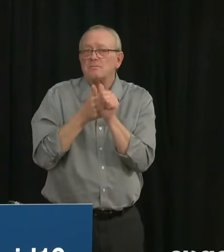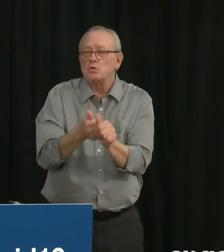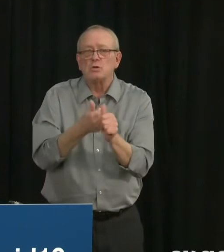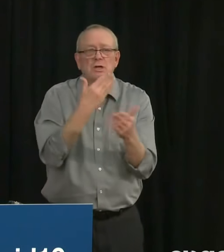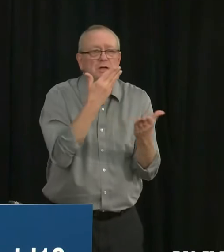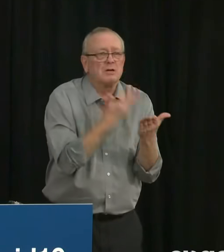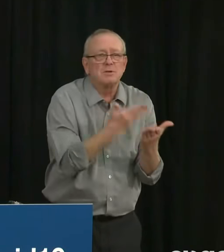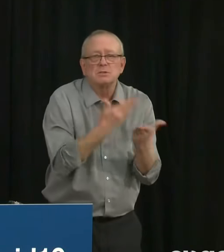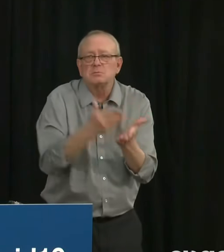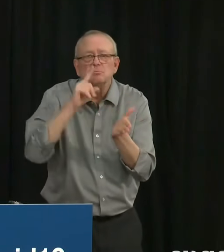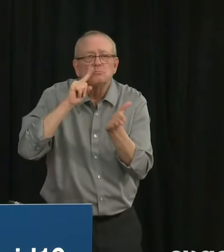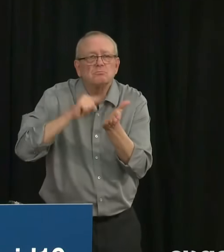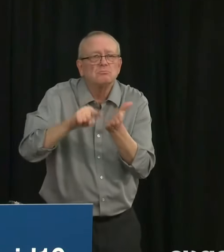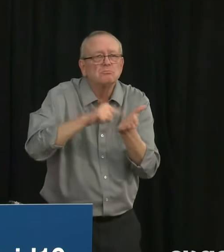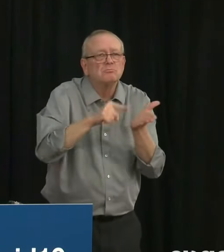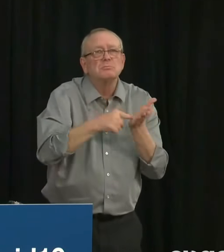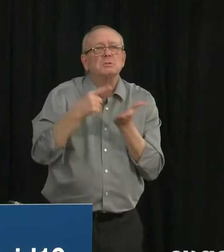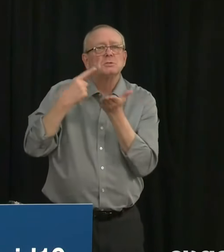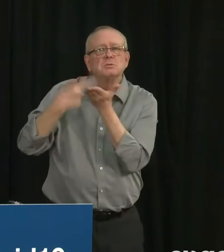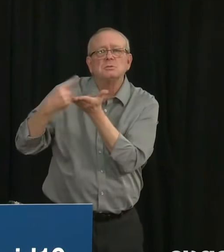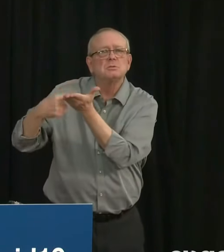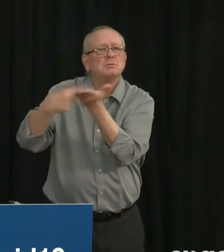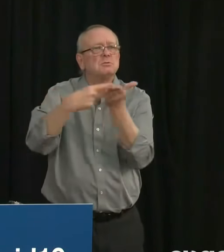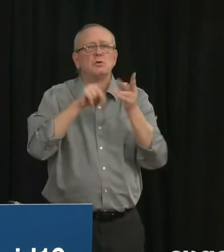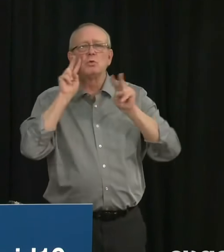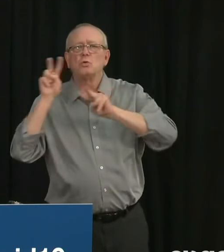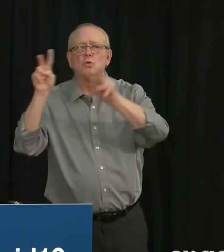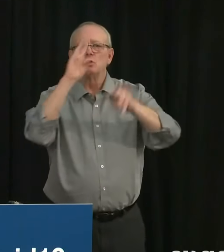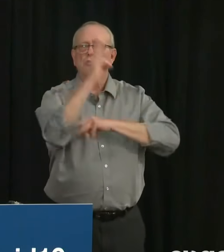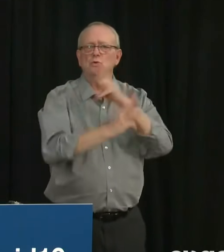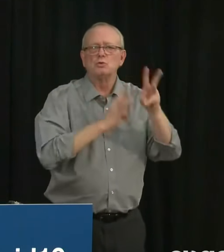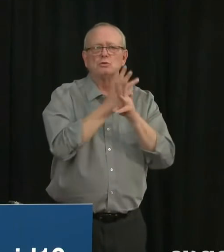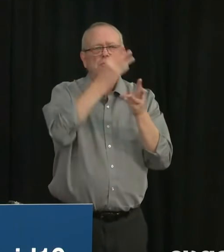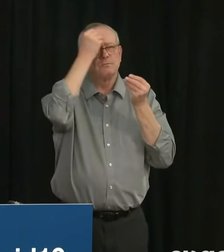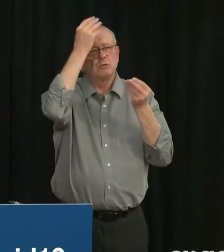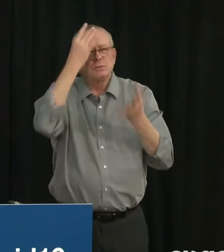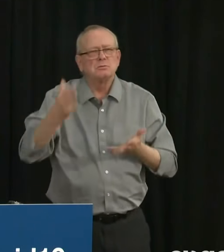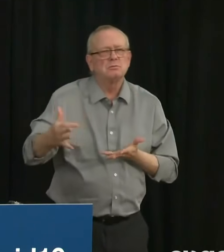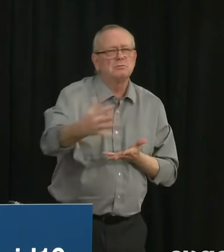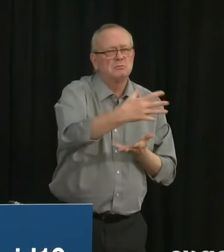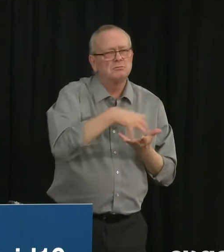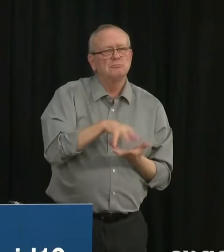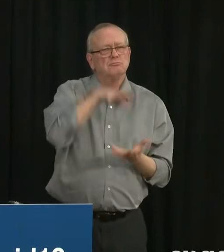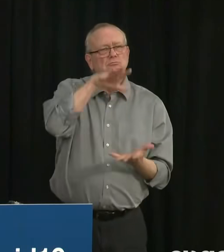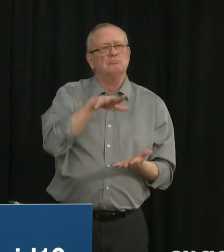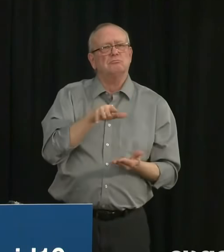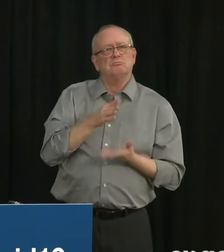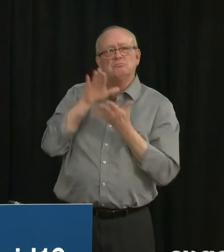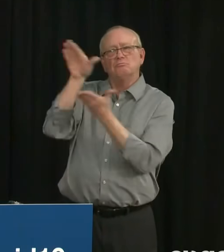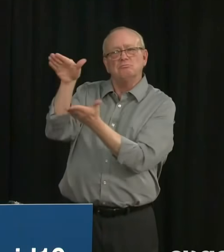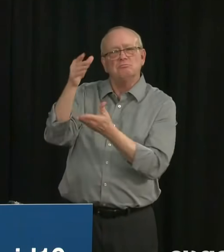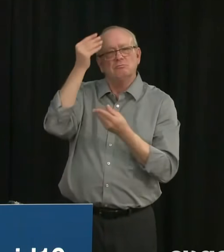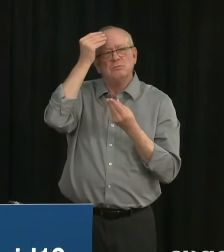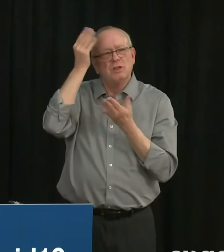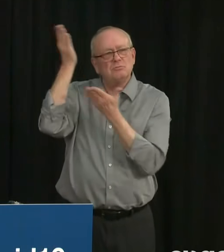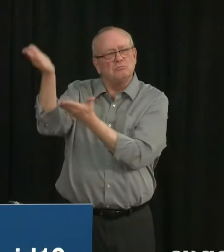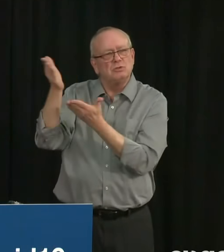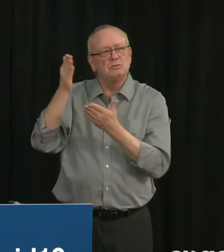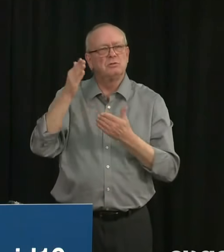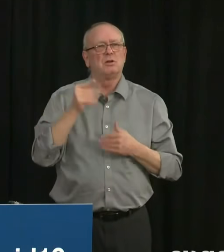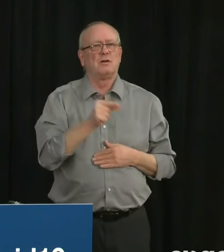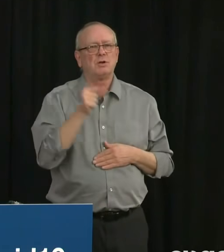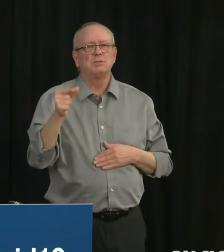potential discussions with elected leaders. This process has been violated. These meetings should be a